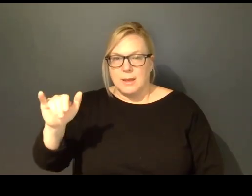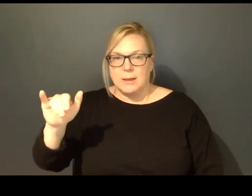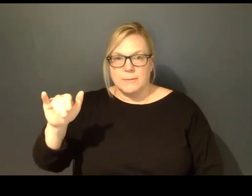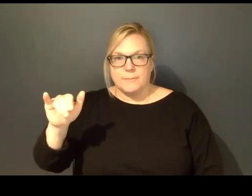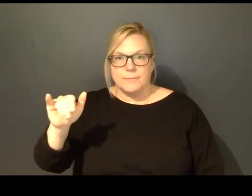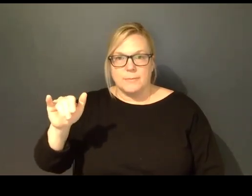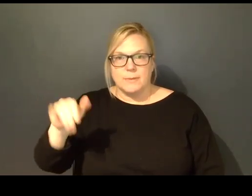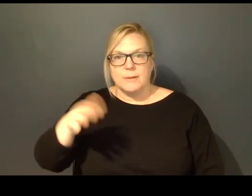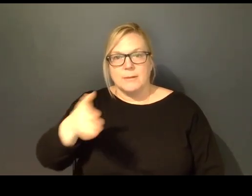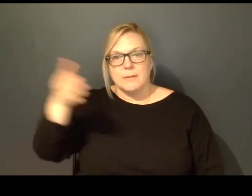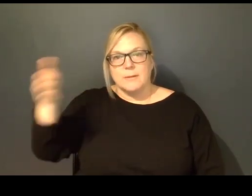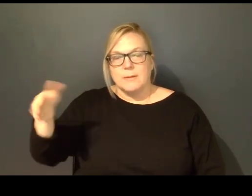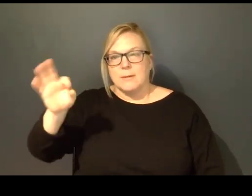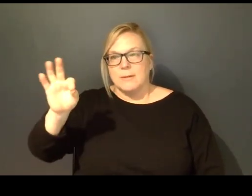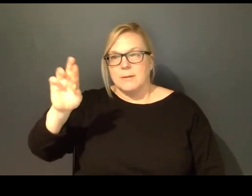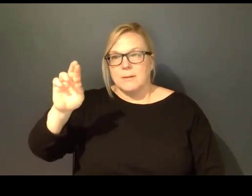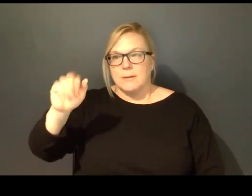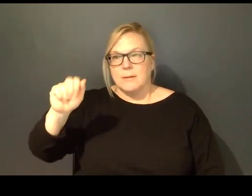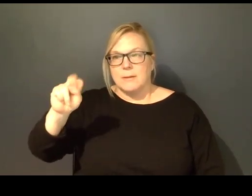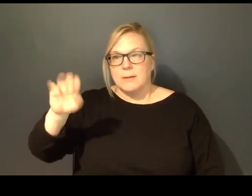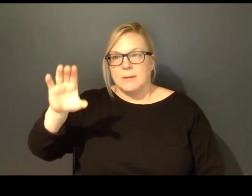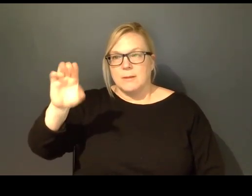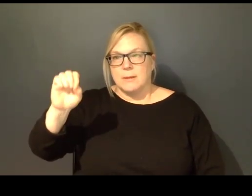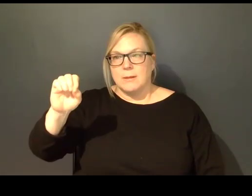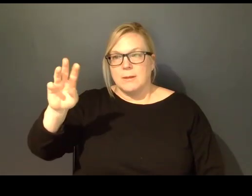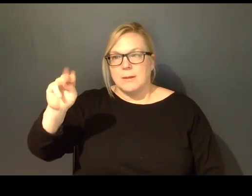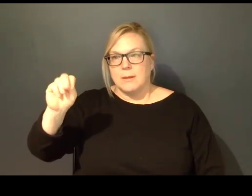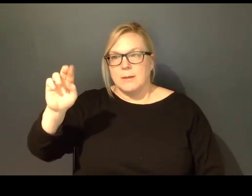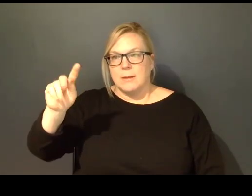Franco Martinez, and as well, Milena